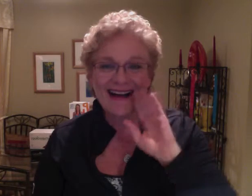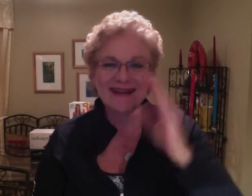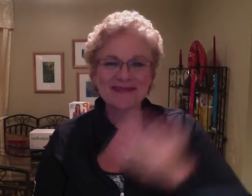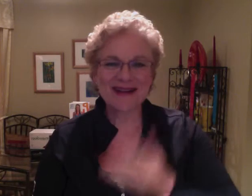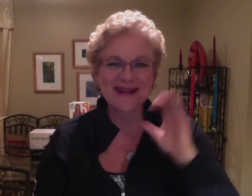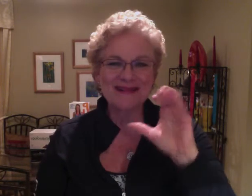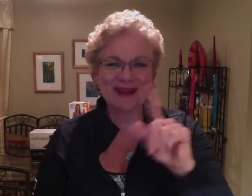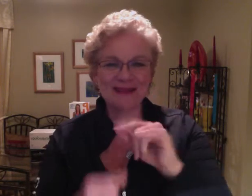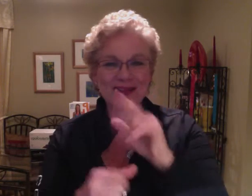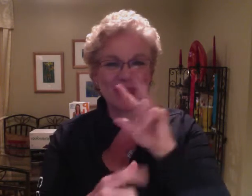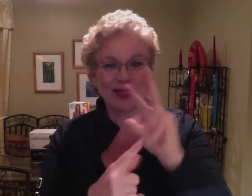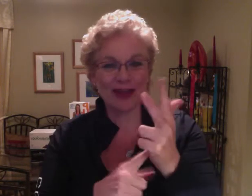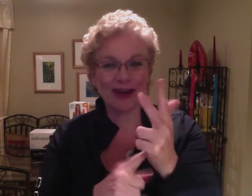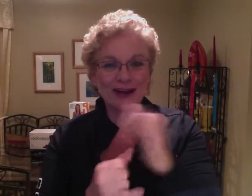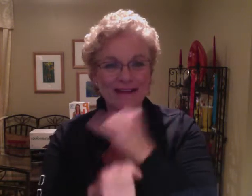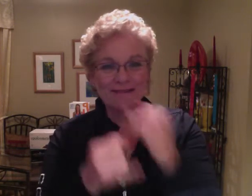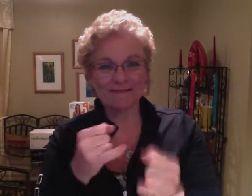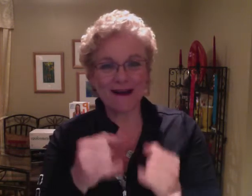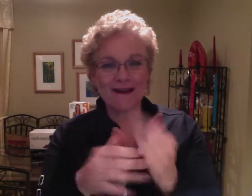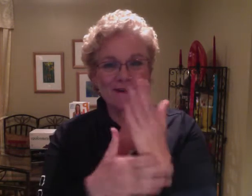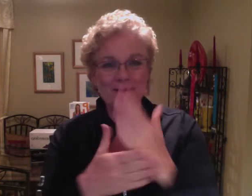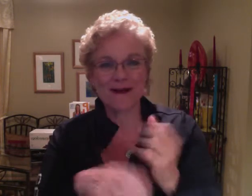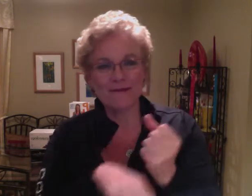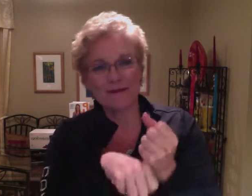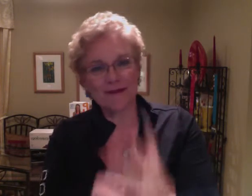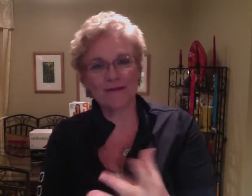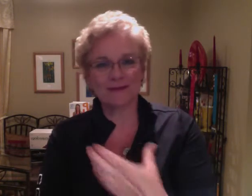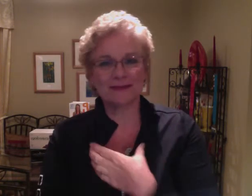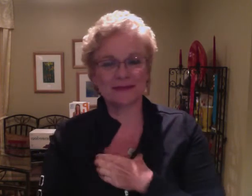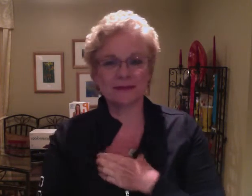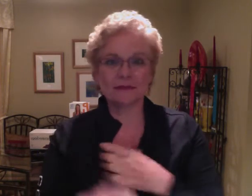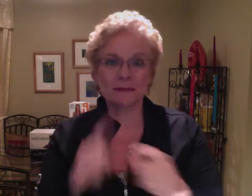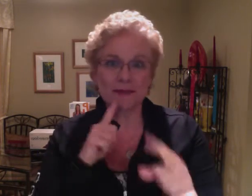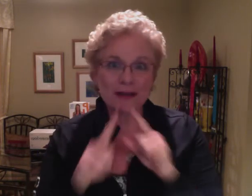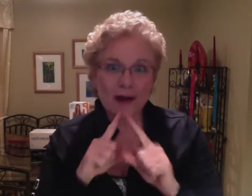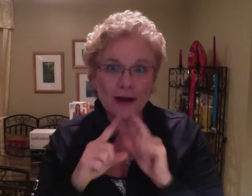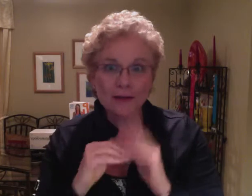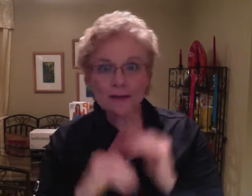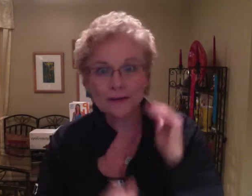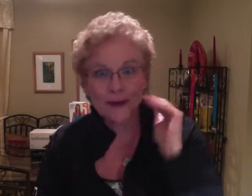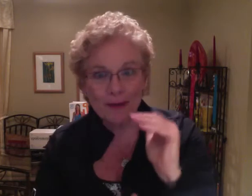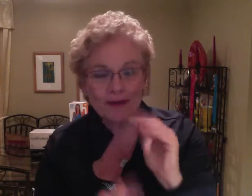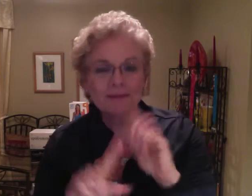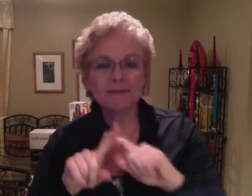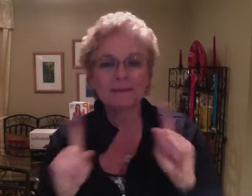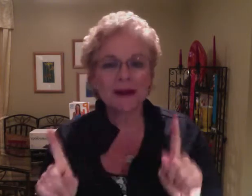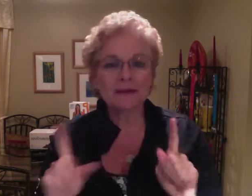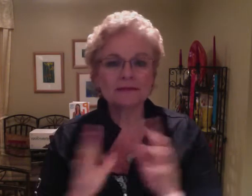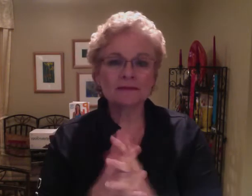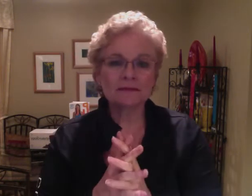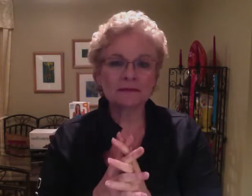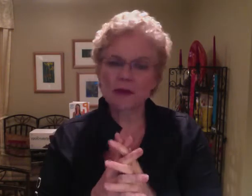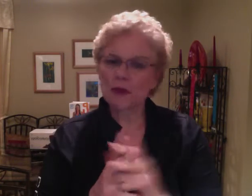the third and final part of overcoming objections. I hate to keep talking so much, but due to the fact that you will get lots of objections,